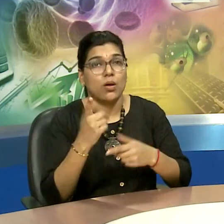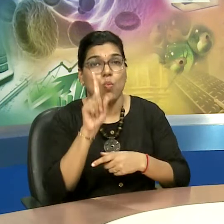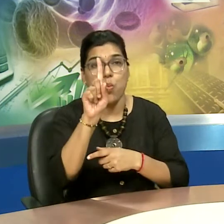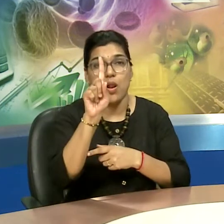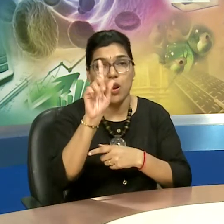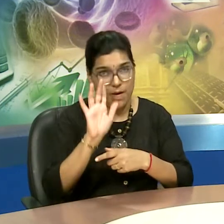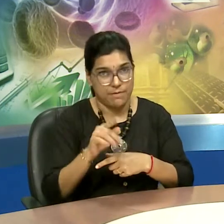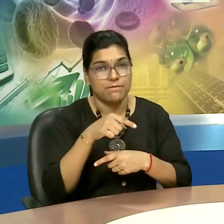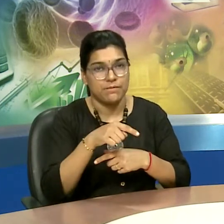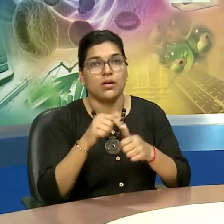of the Constitution